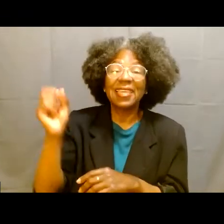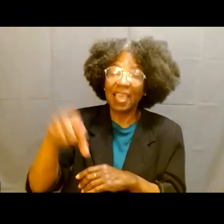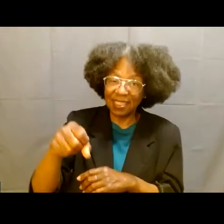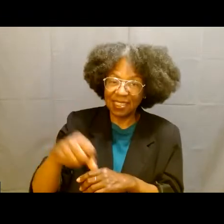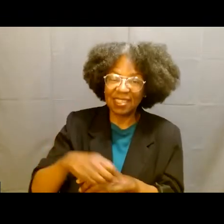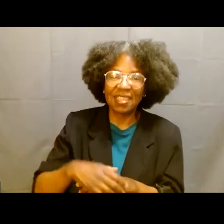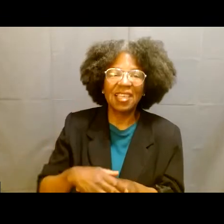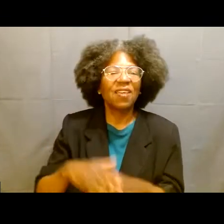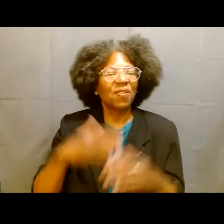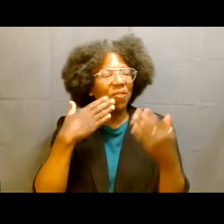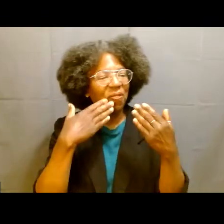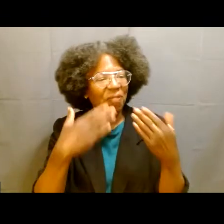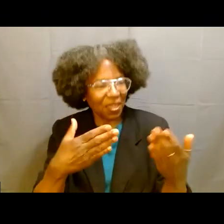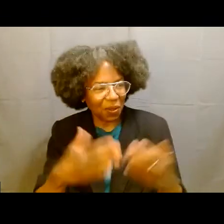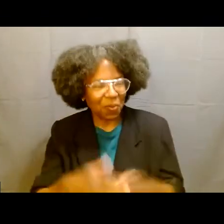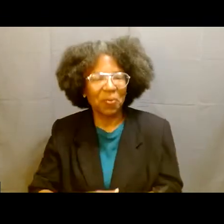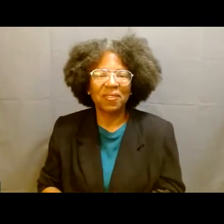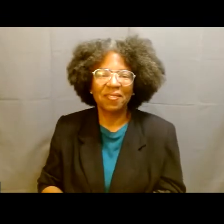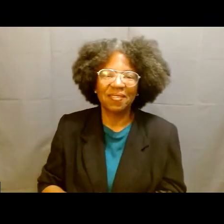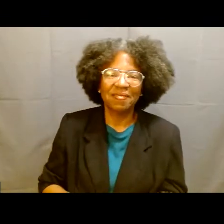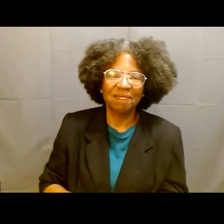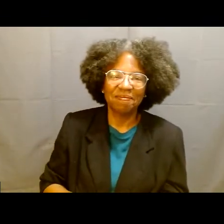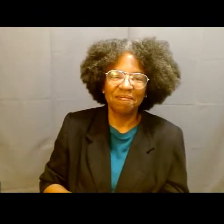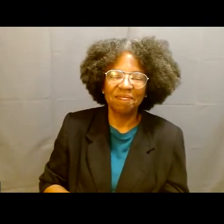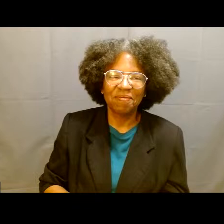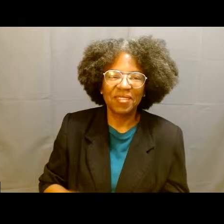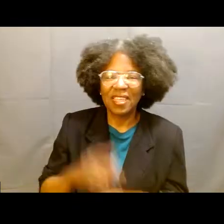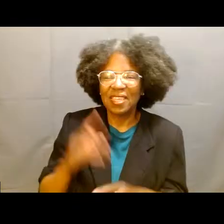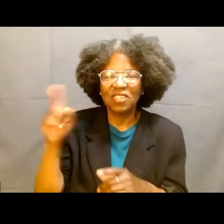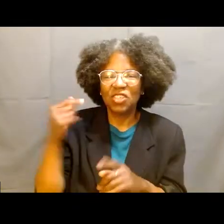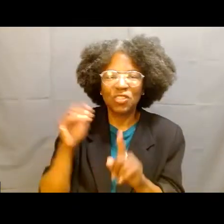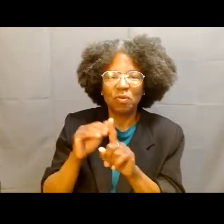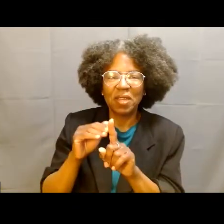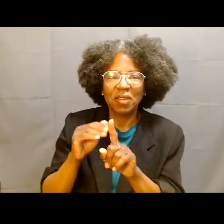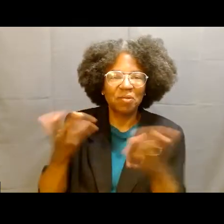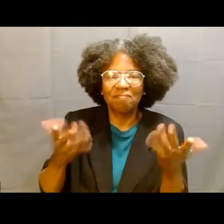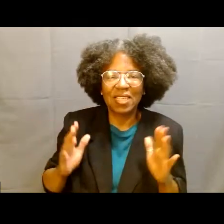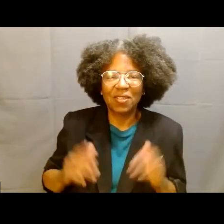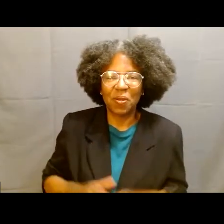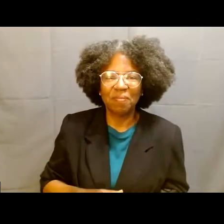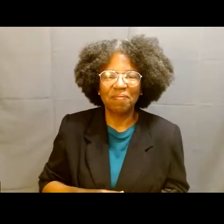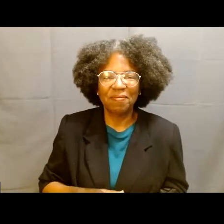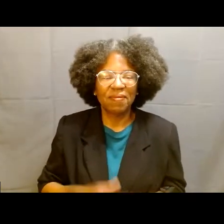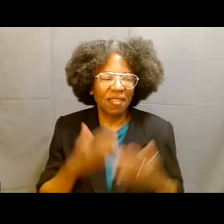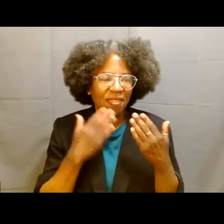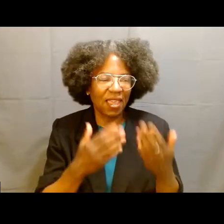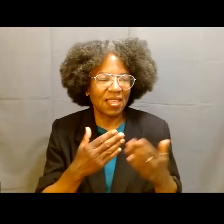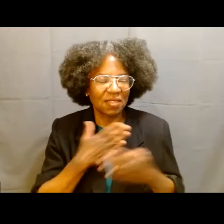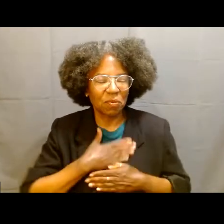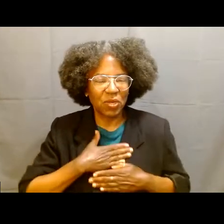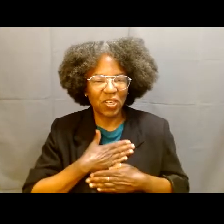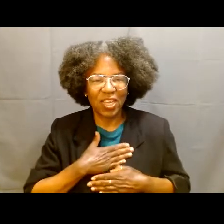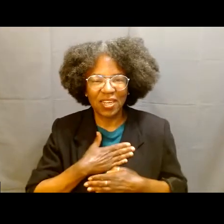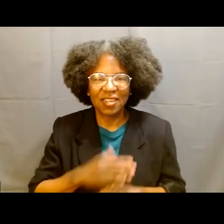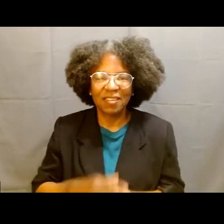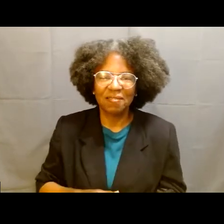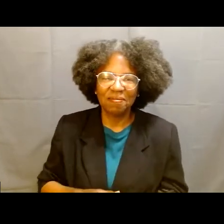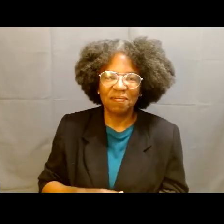Thank you. That's just a reminder. That's all. Okay. Thanks. Appreciate it. And the other thing,